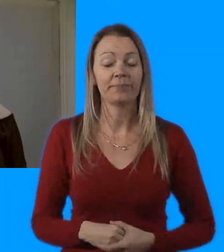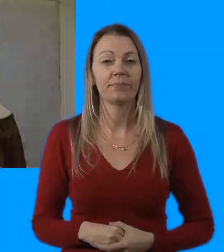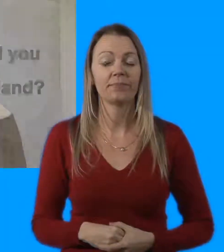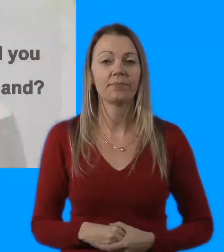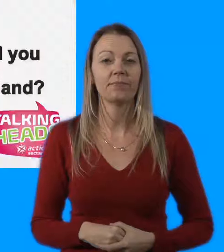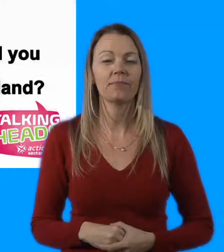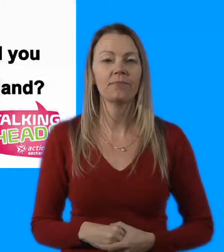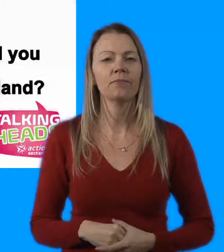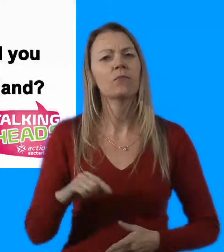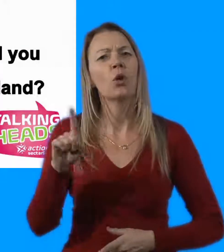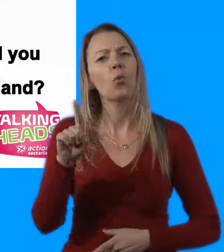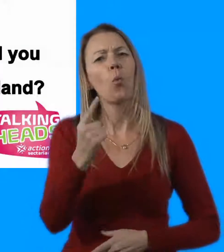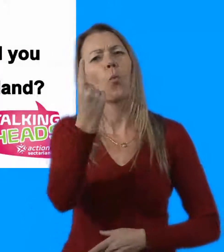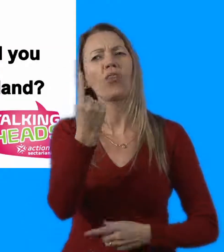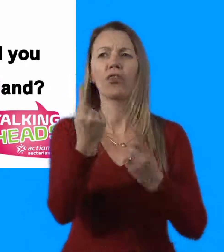the time.